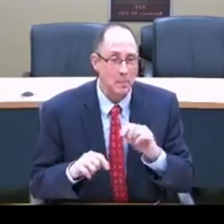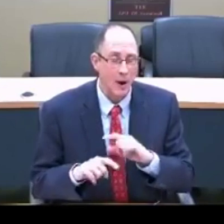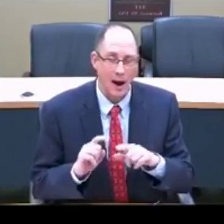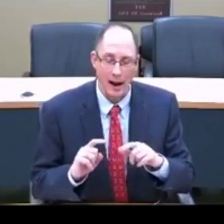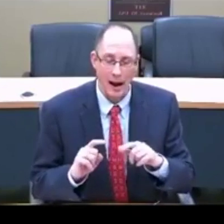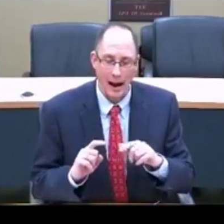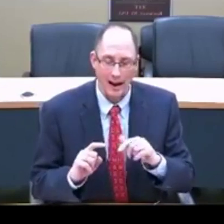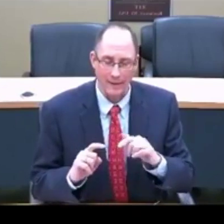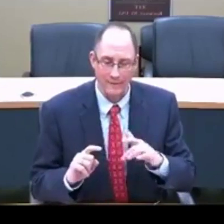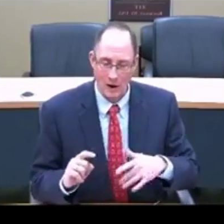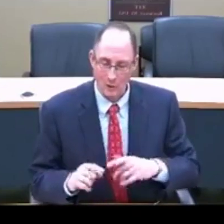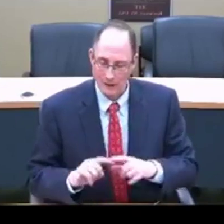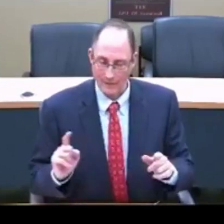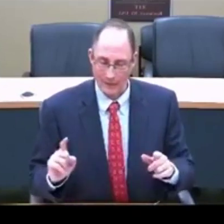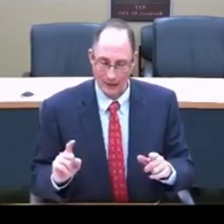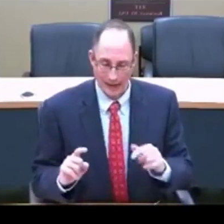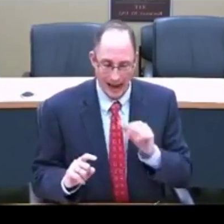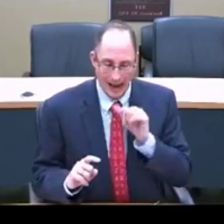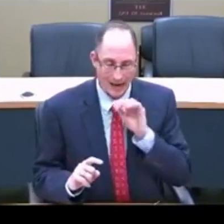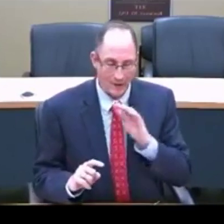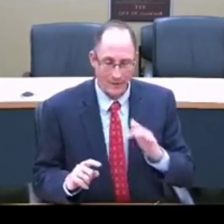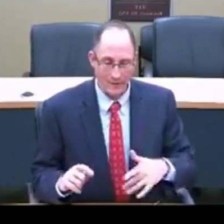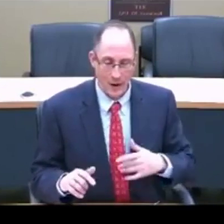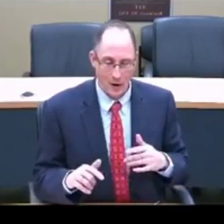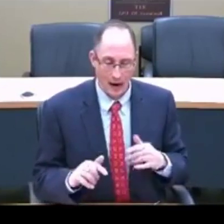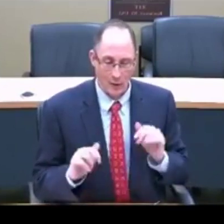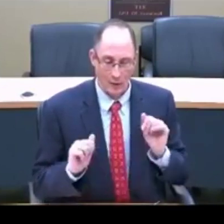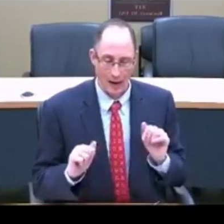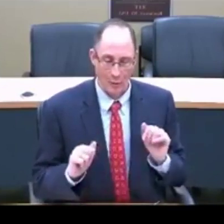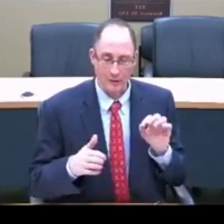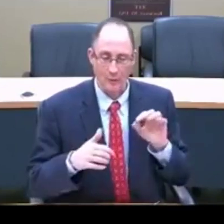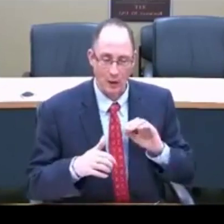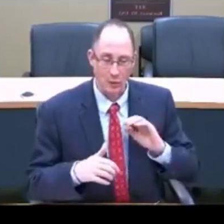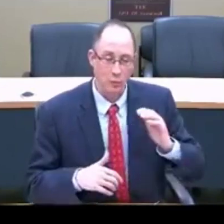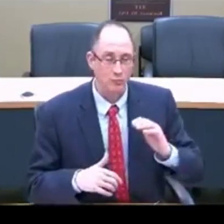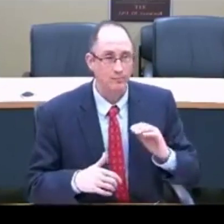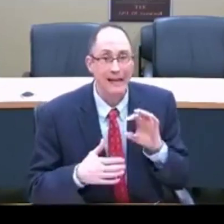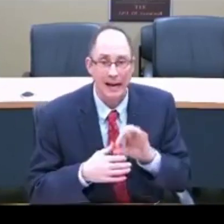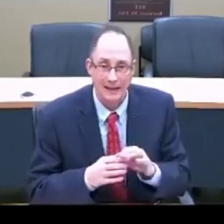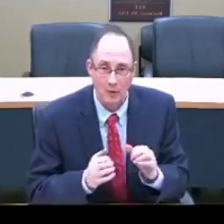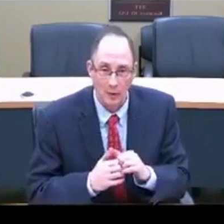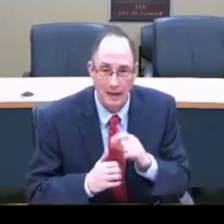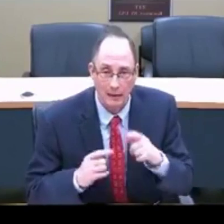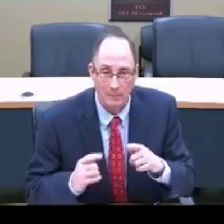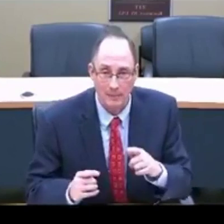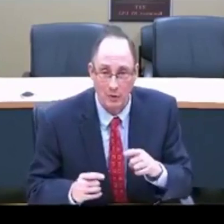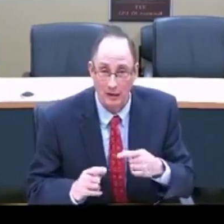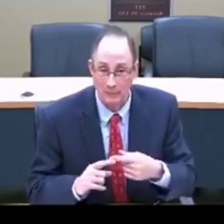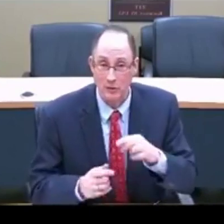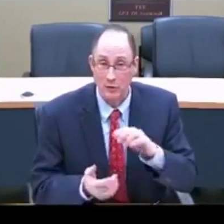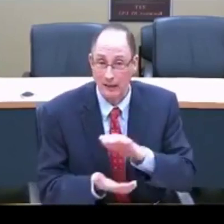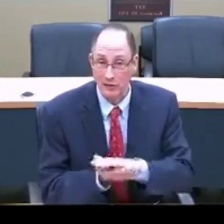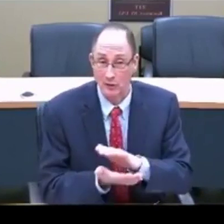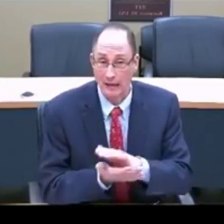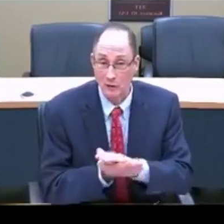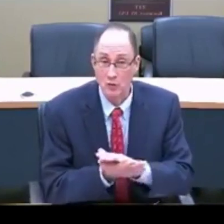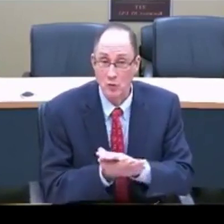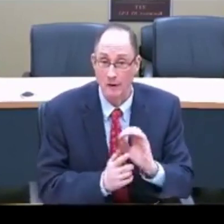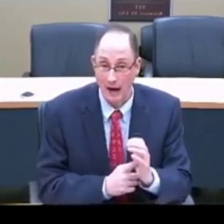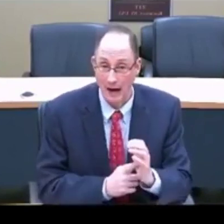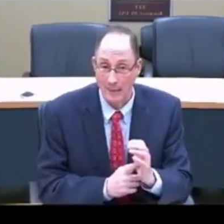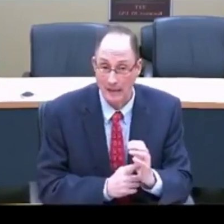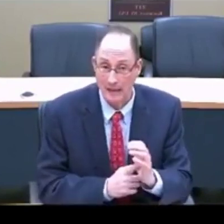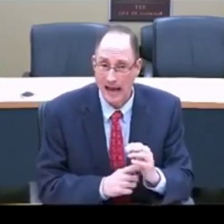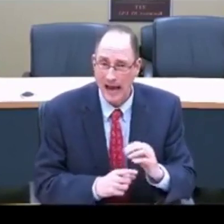but I felt different. I never felt, I was, I was connected with hearing people, especially in the school